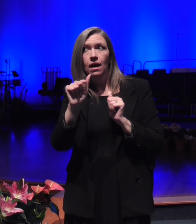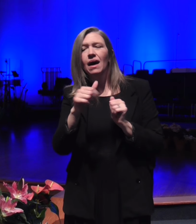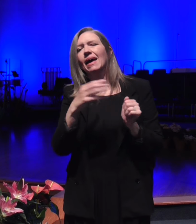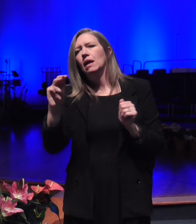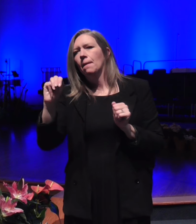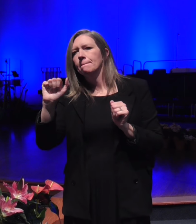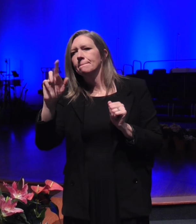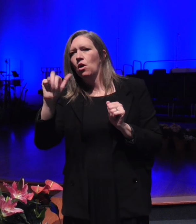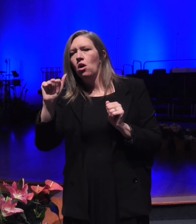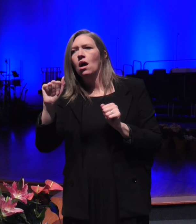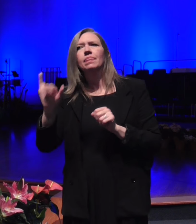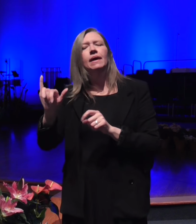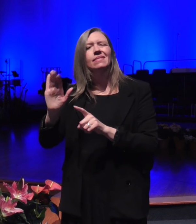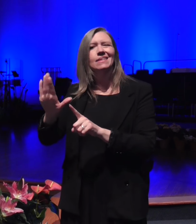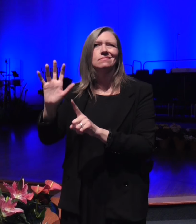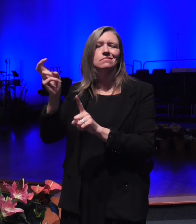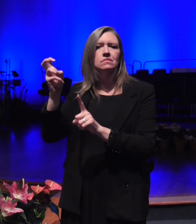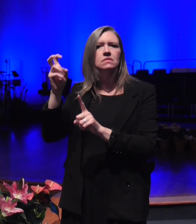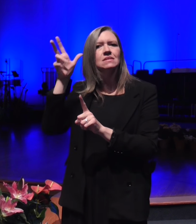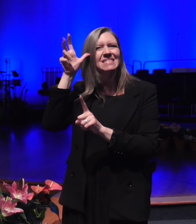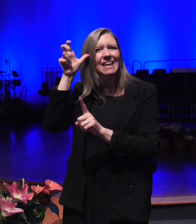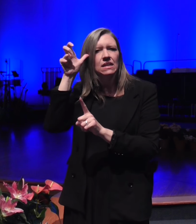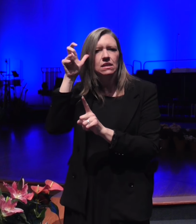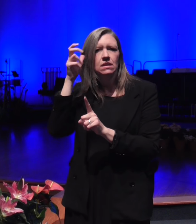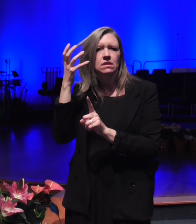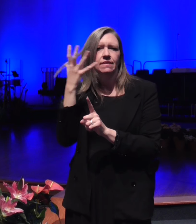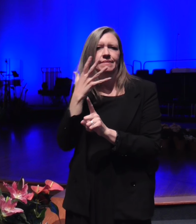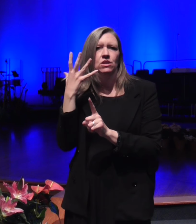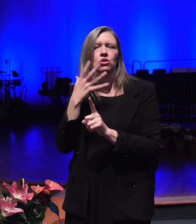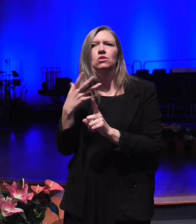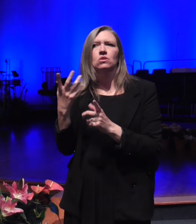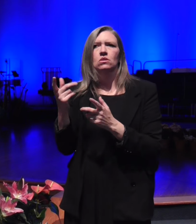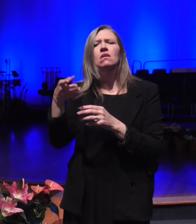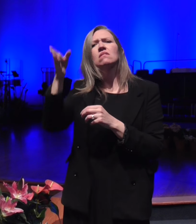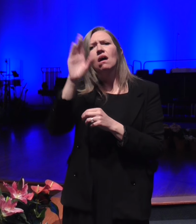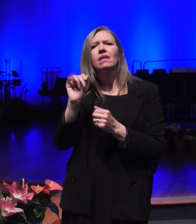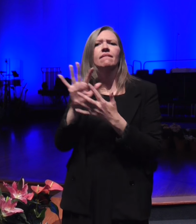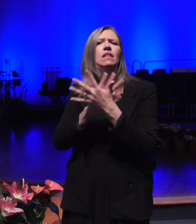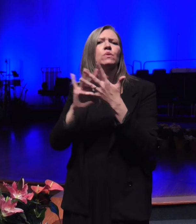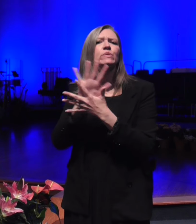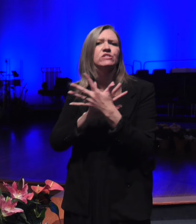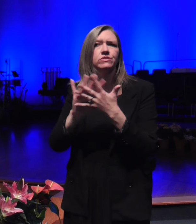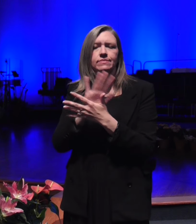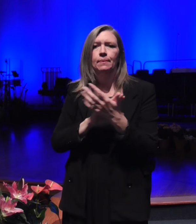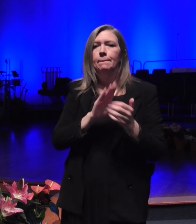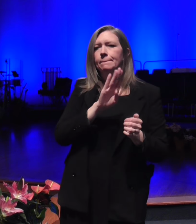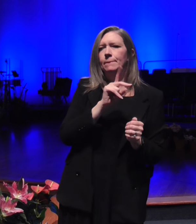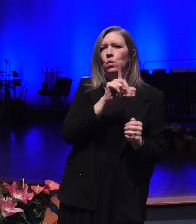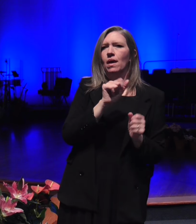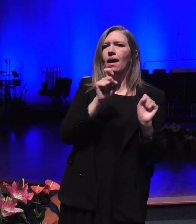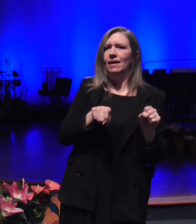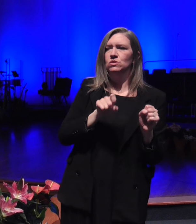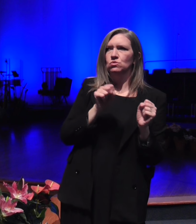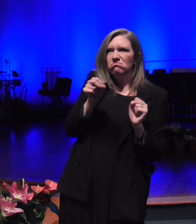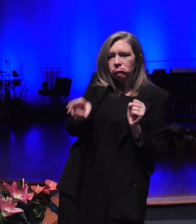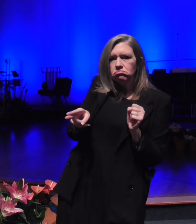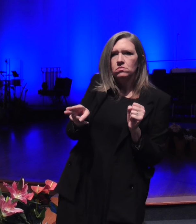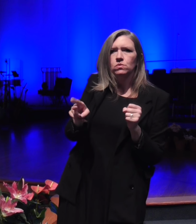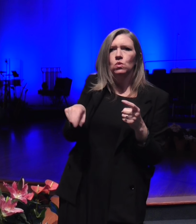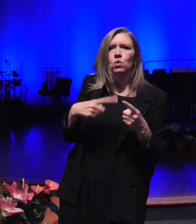in Buddhism is kind of the Satan figure. He's this god of illusion that Buddha had to overcome when sitting under the Bodhi tree in order